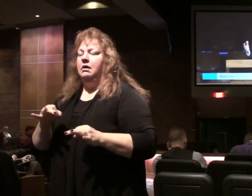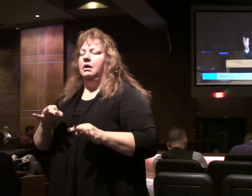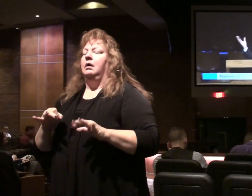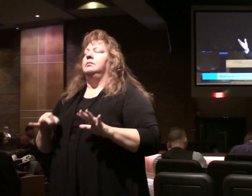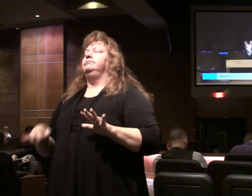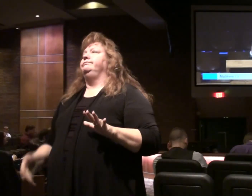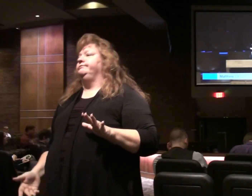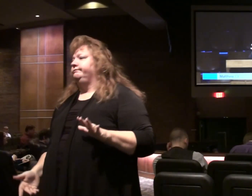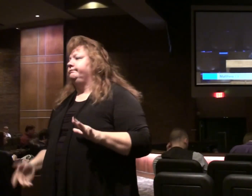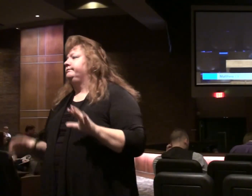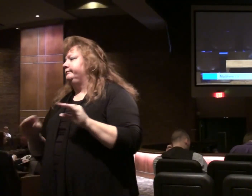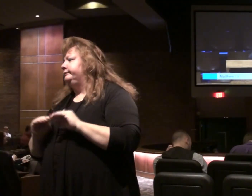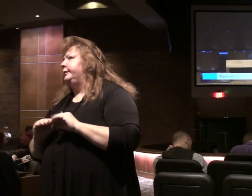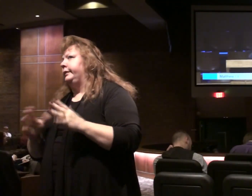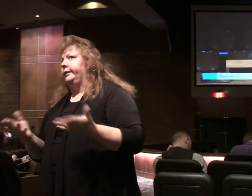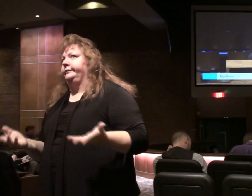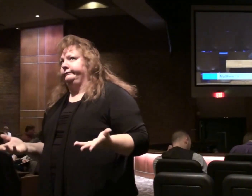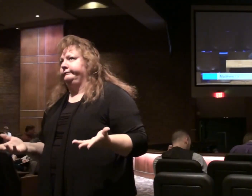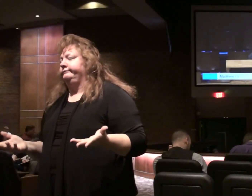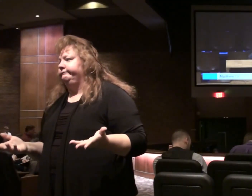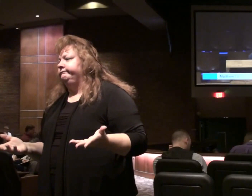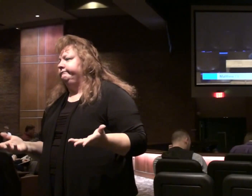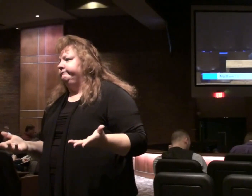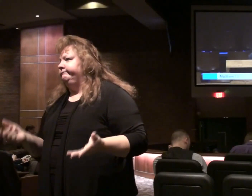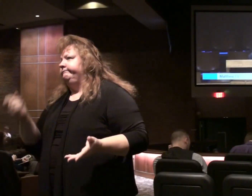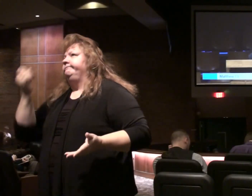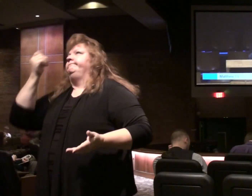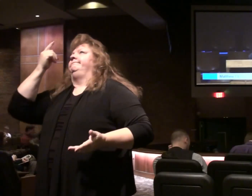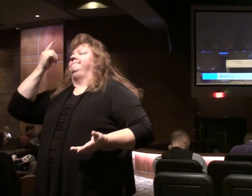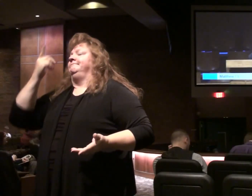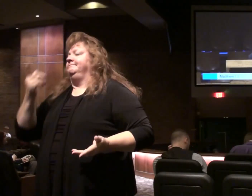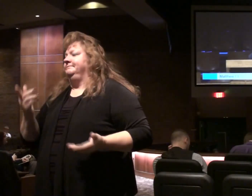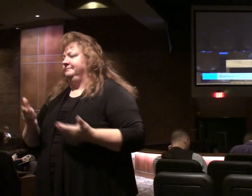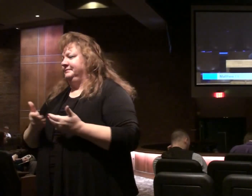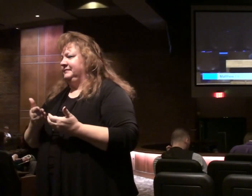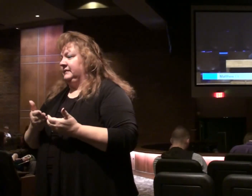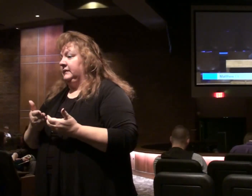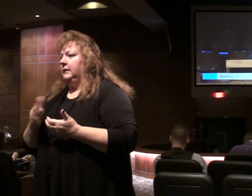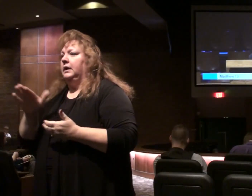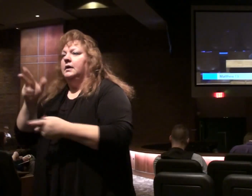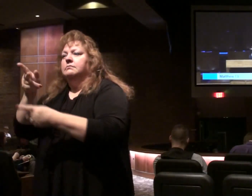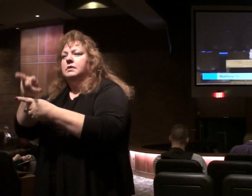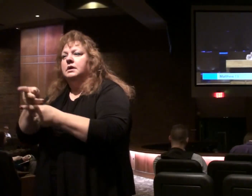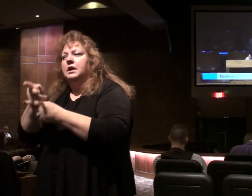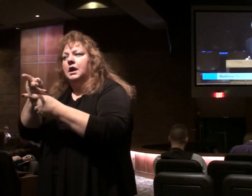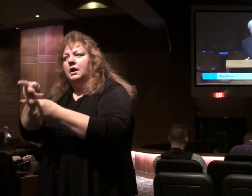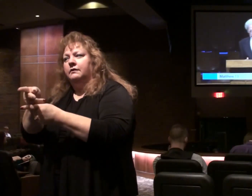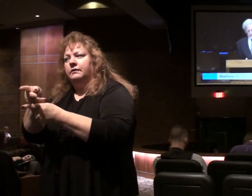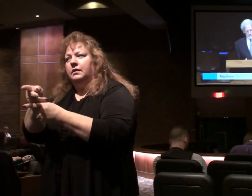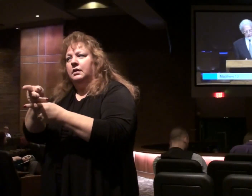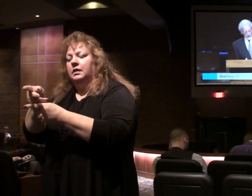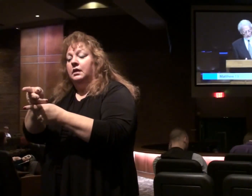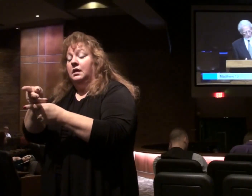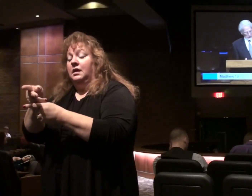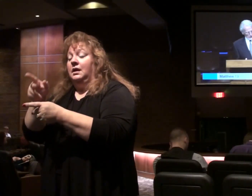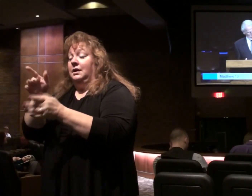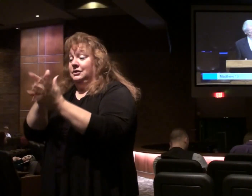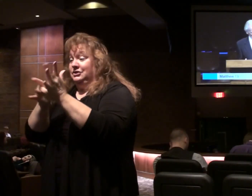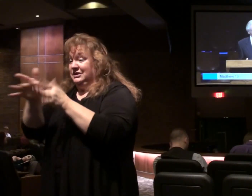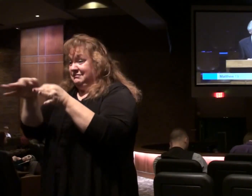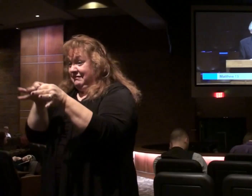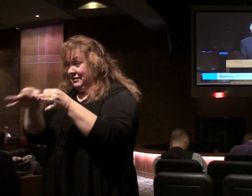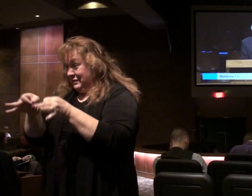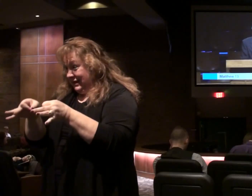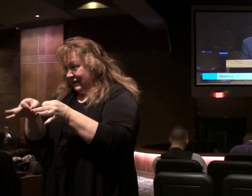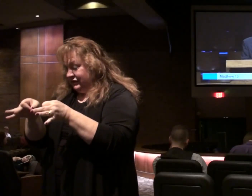that's pretty clear. That's clear. Well, be careful to take the explanation while